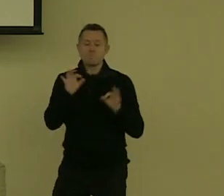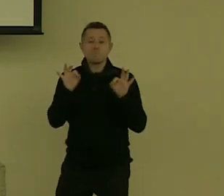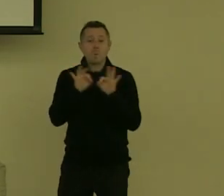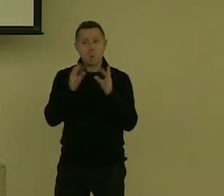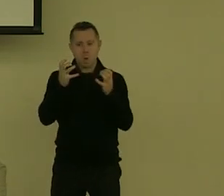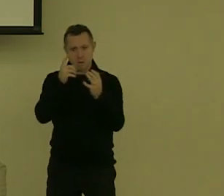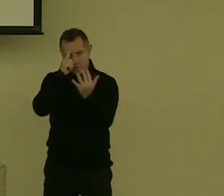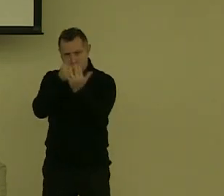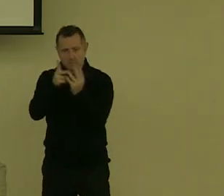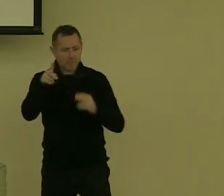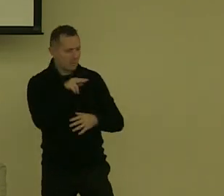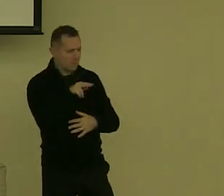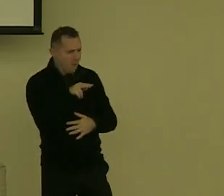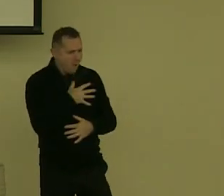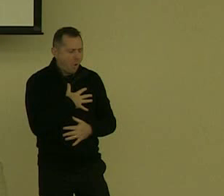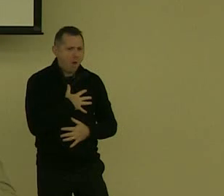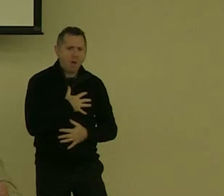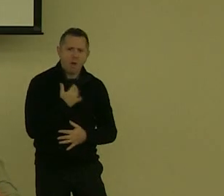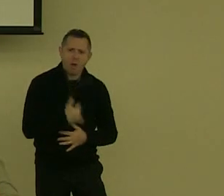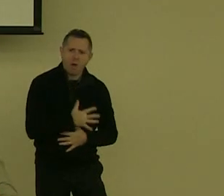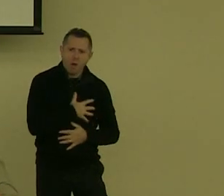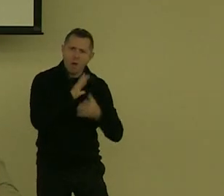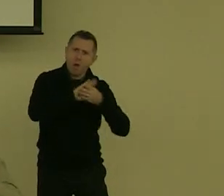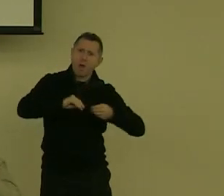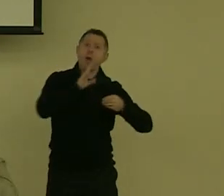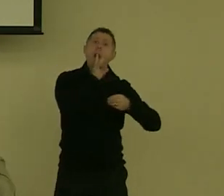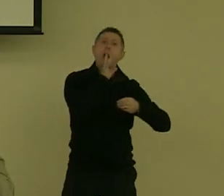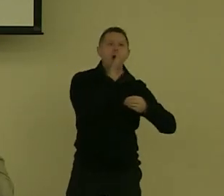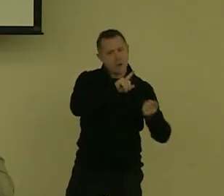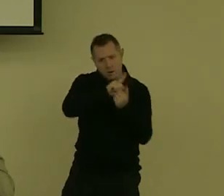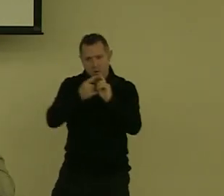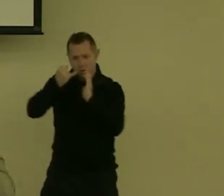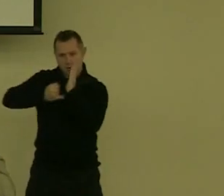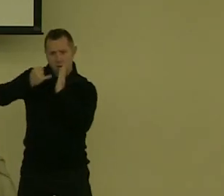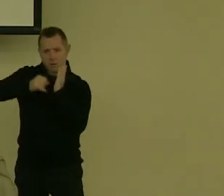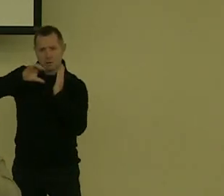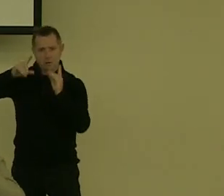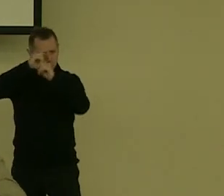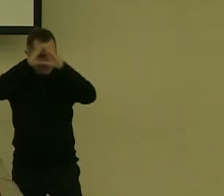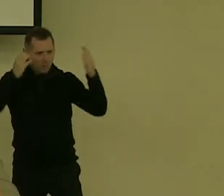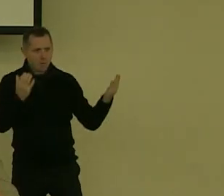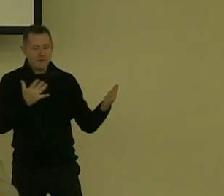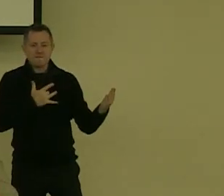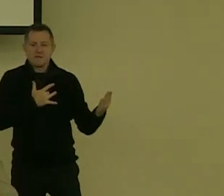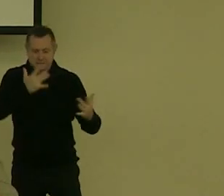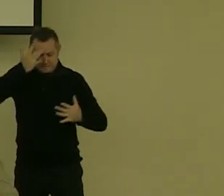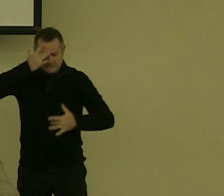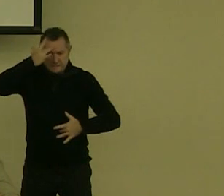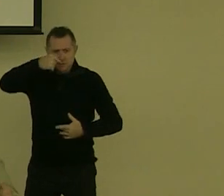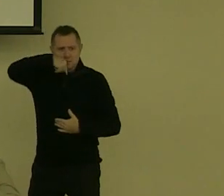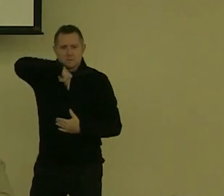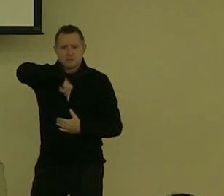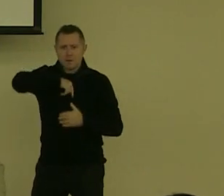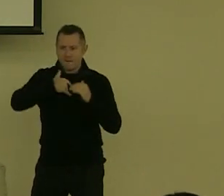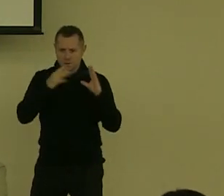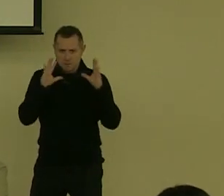used the narrative medicine course. So they're very into comics there. They're very into illness narratives, and they brought in David Small to speak,